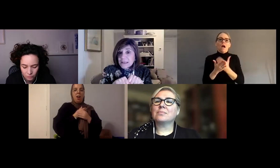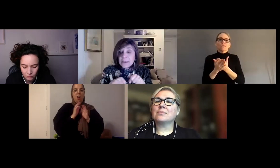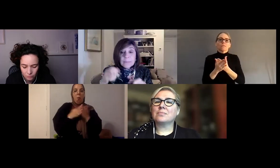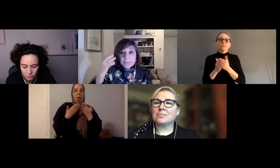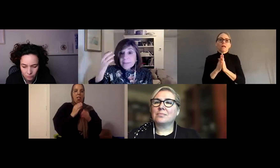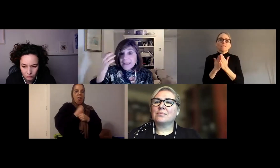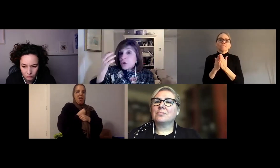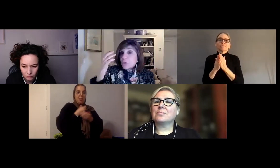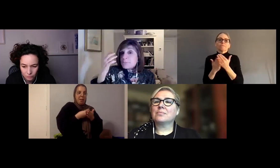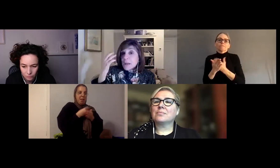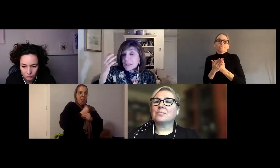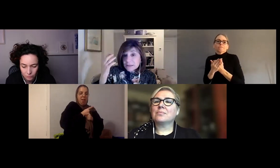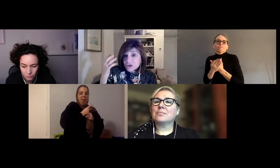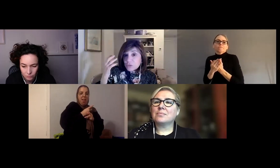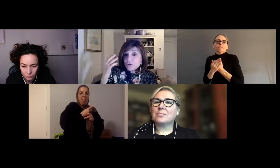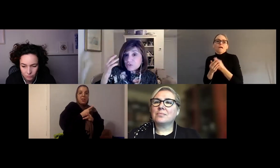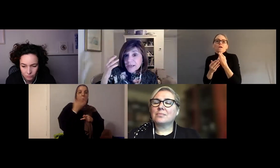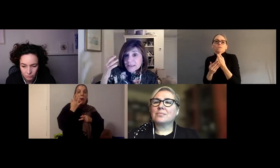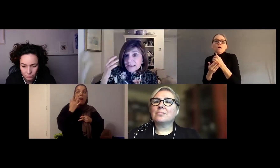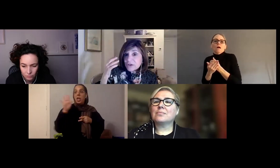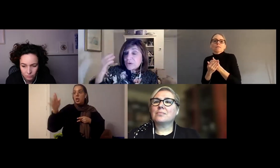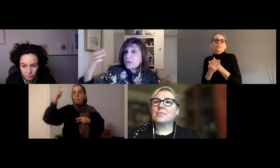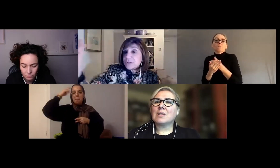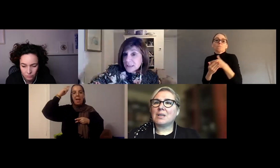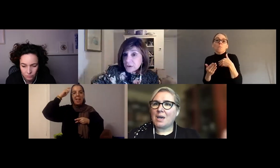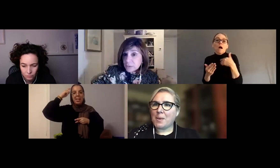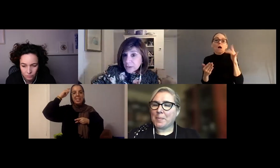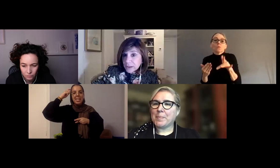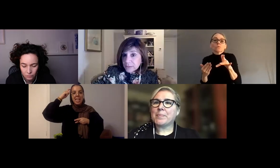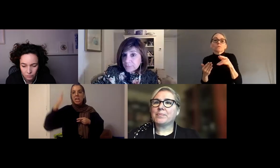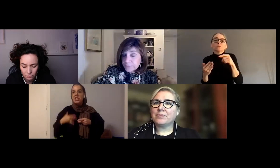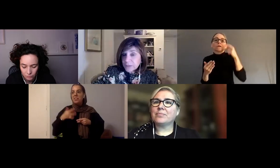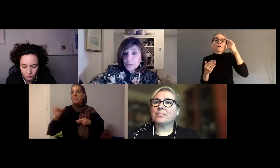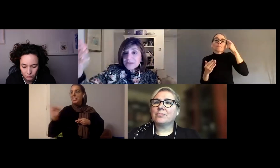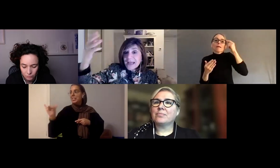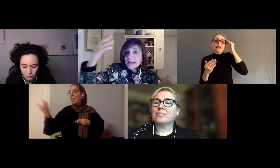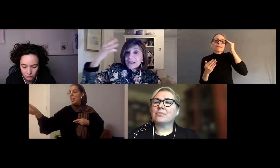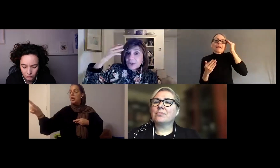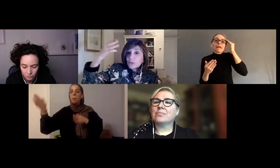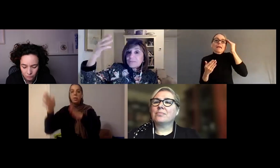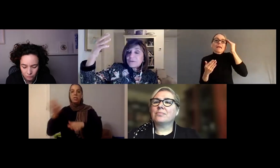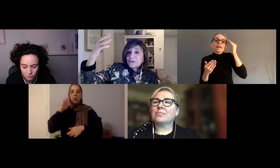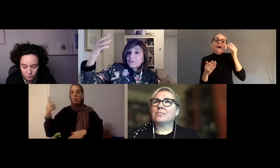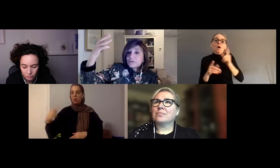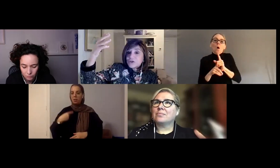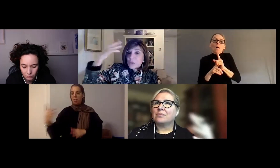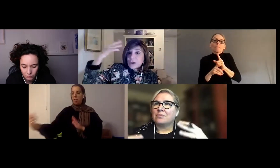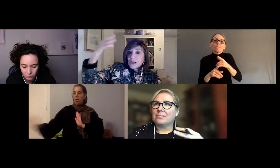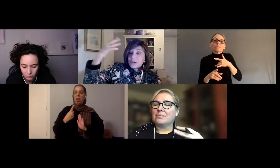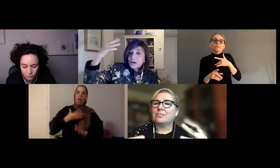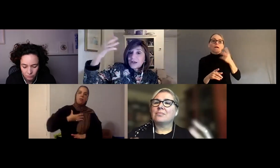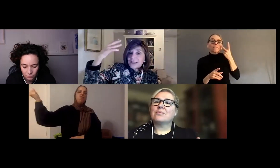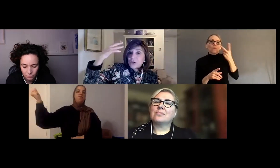this. In her mind, she was dressed as though they were going to take her away. There was an echo of the